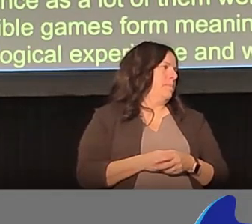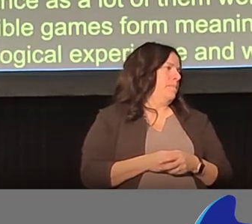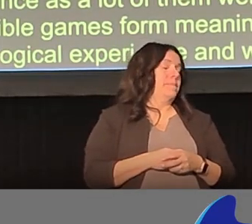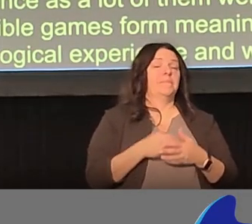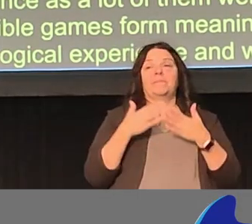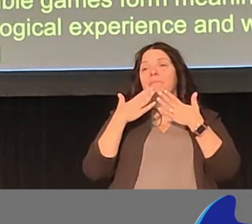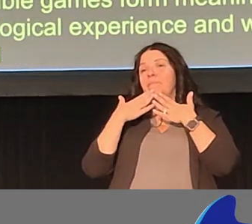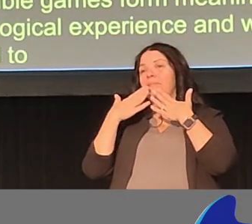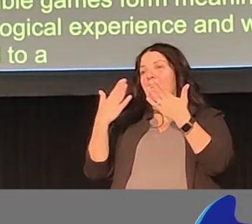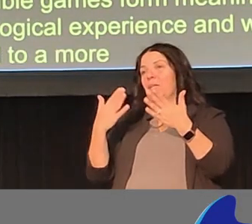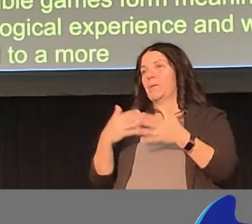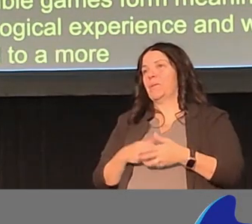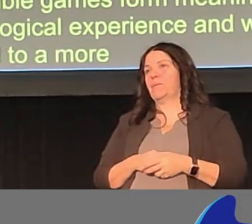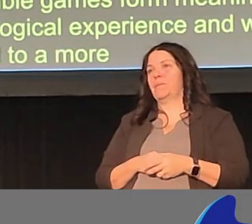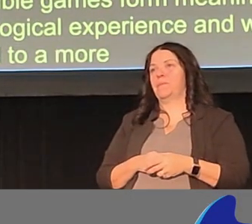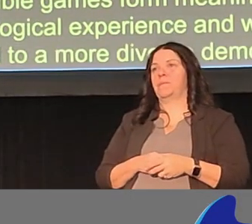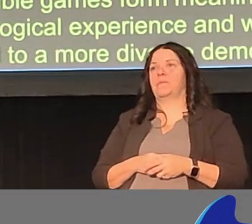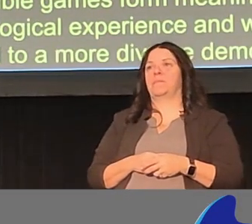Thank you.